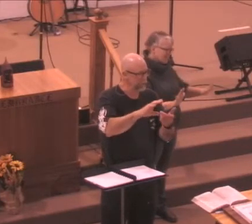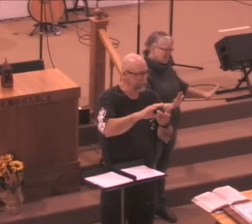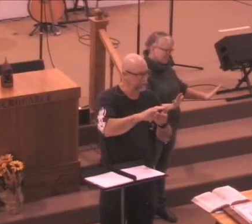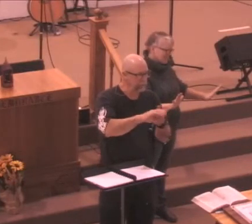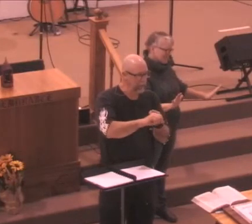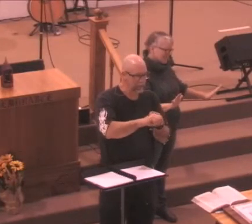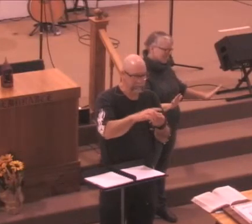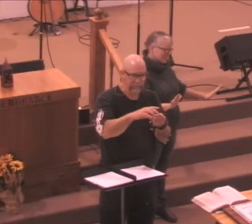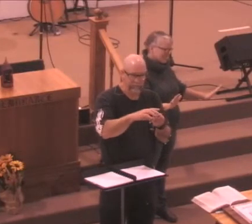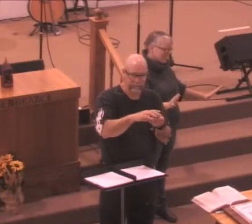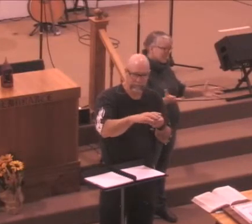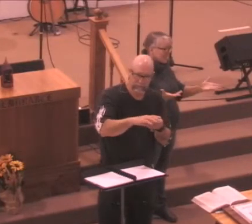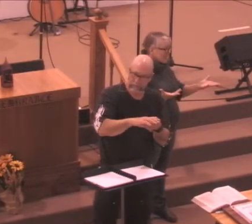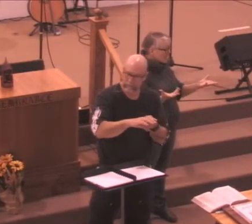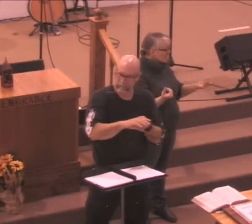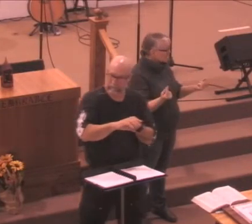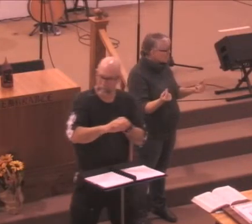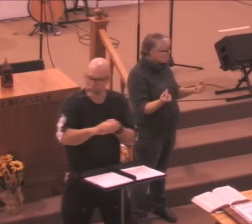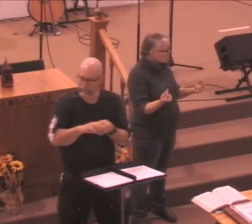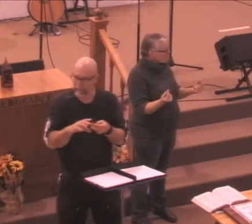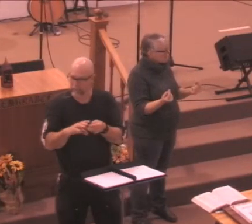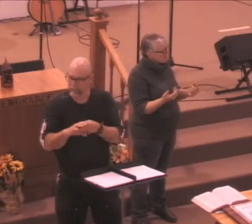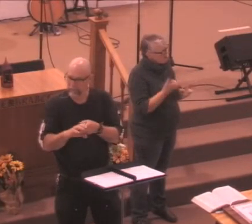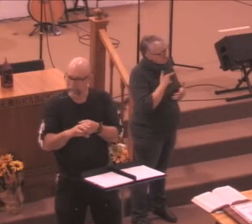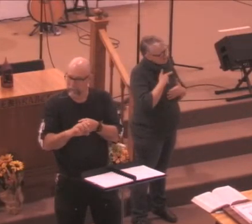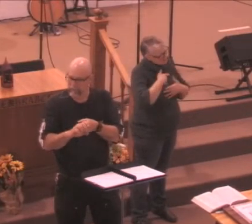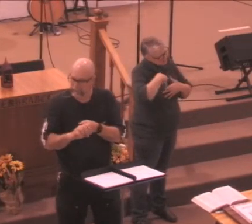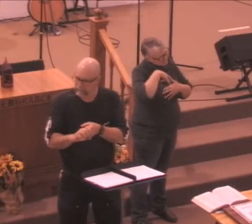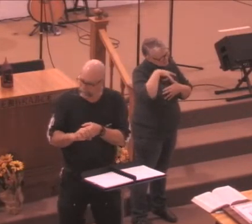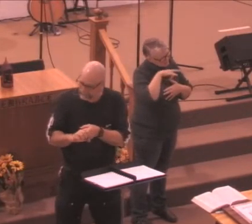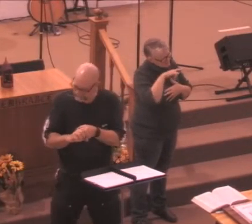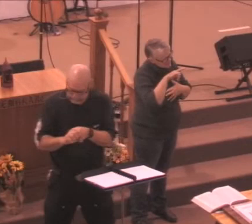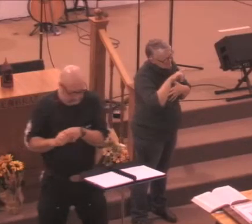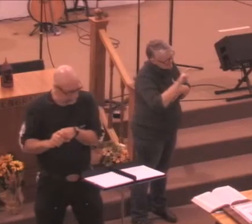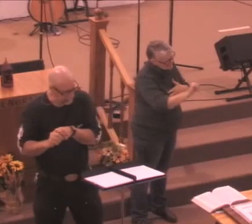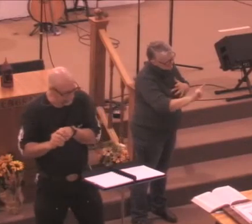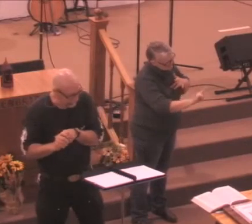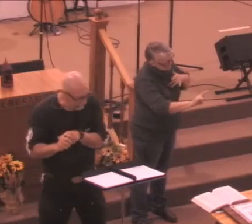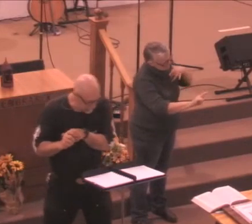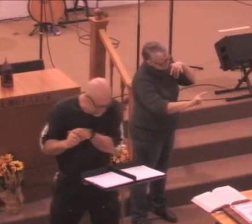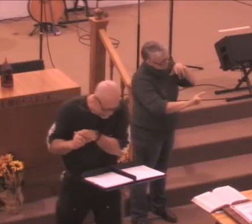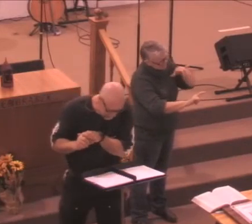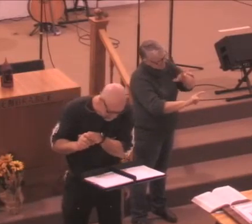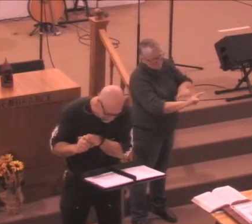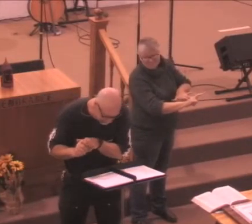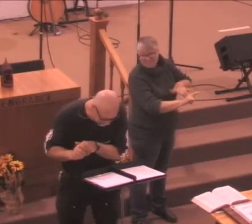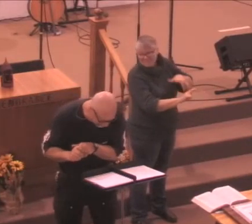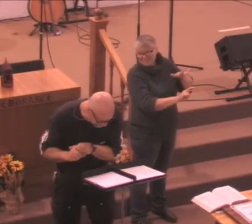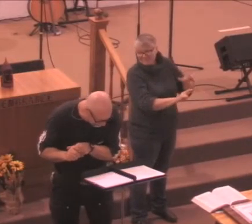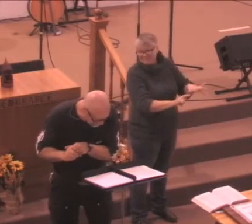Jesus wants to give him love, mercy, and compassion. Uh-oh.